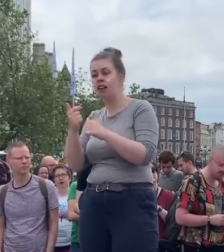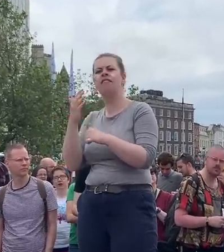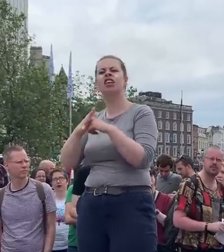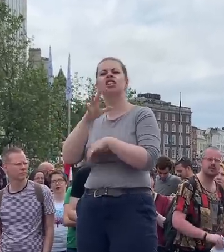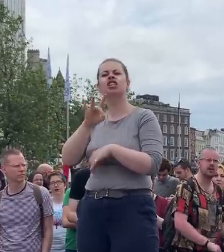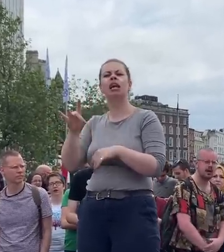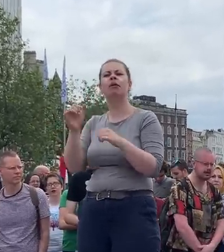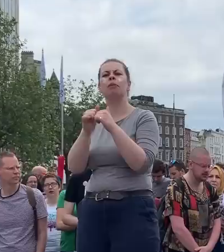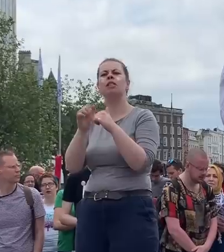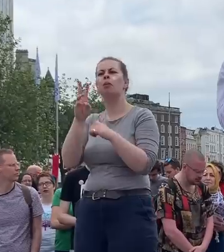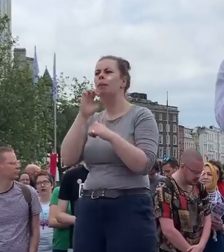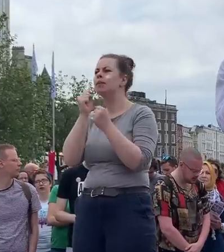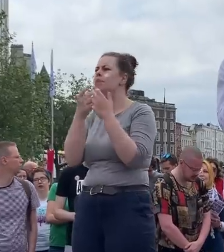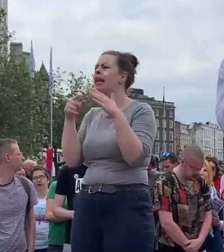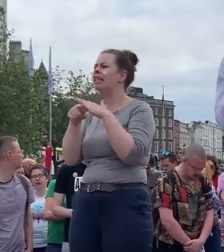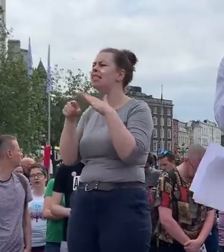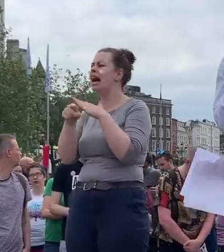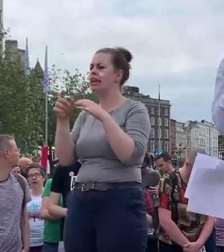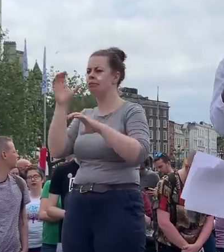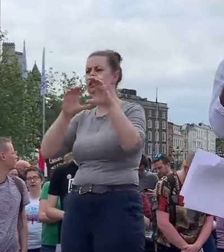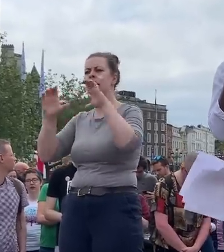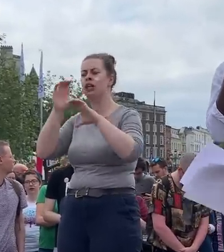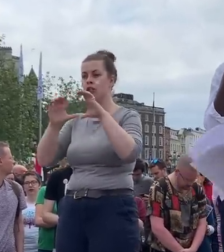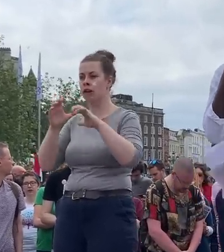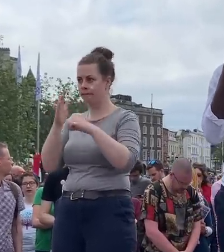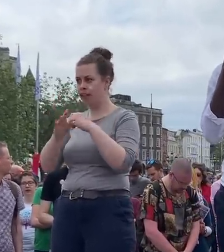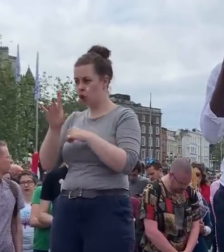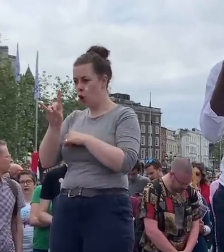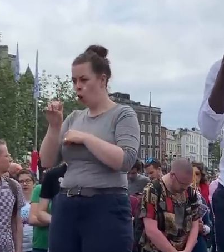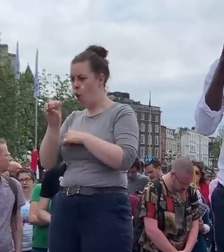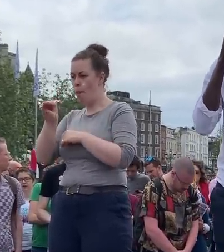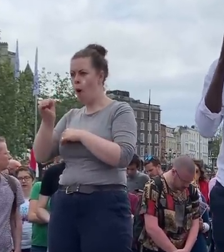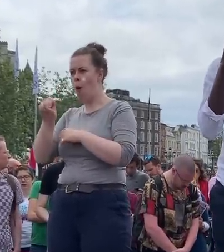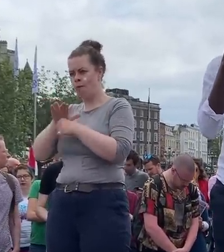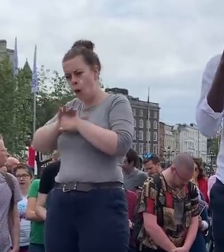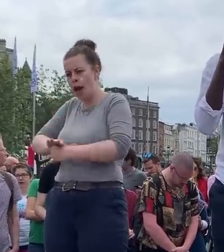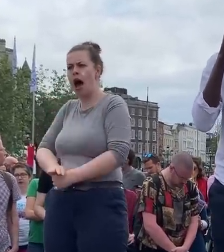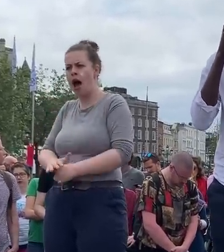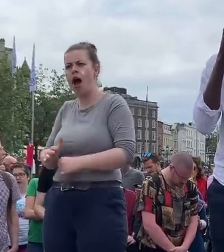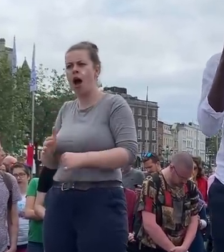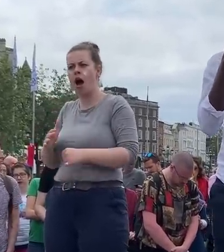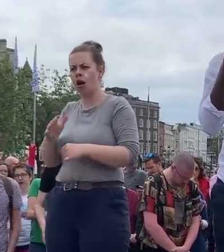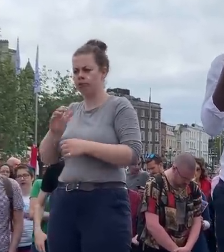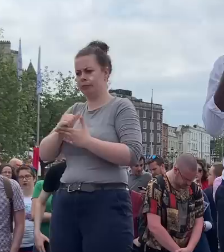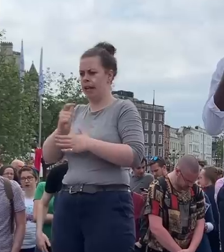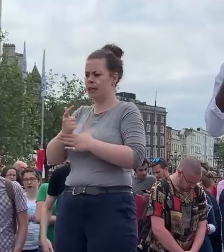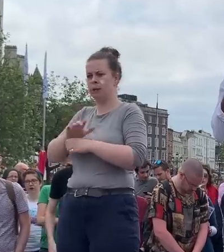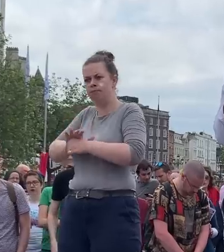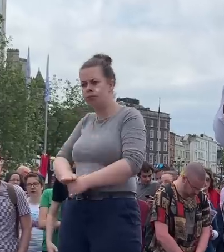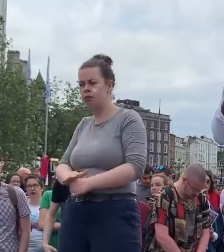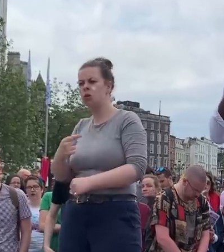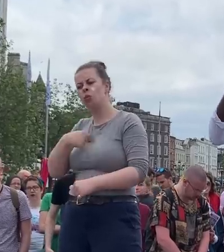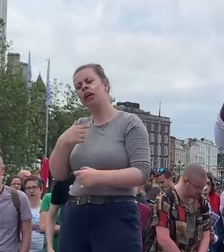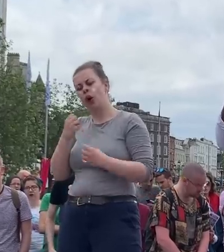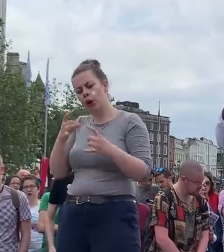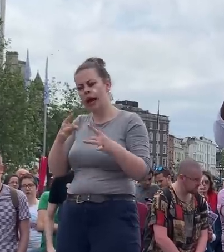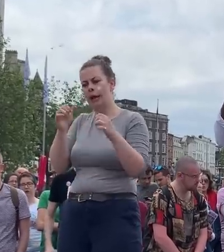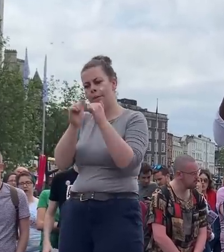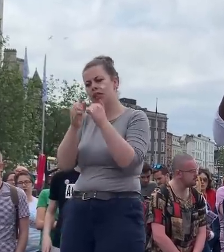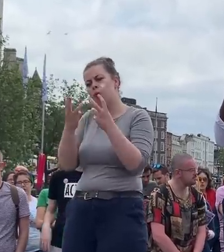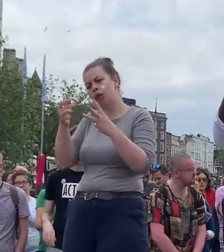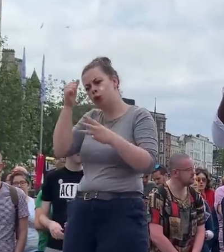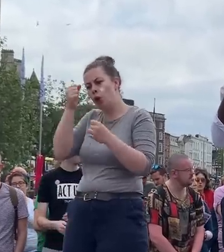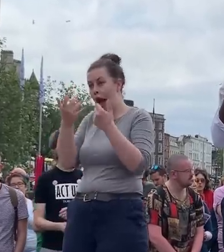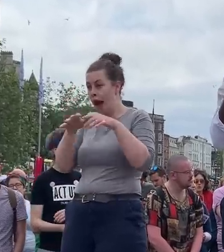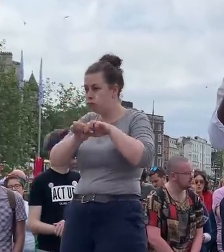there were a lot of asylum seekers who experienced homophobia in direct provision. So we wanted to find out how widespread the